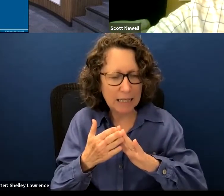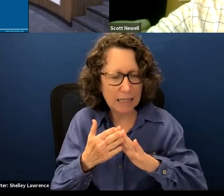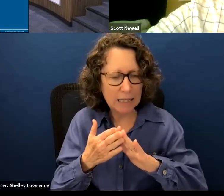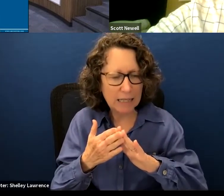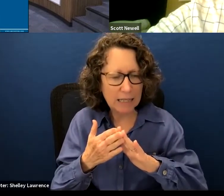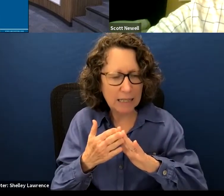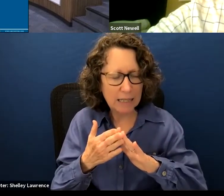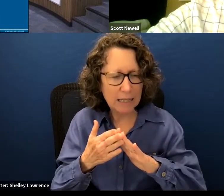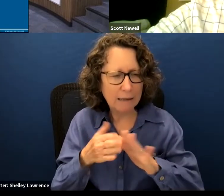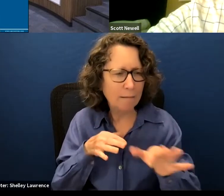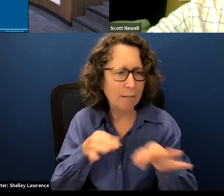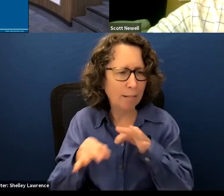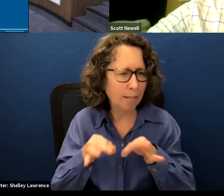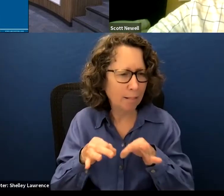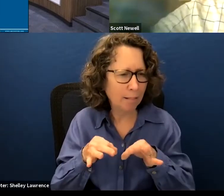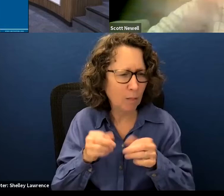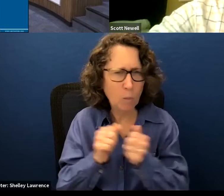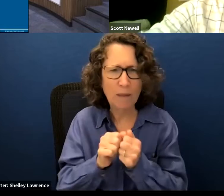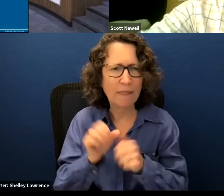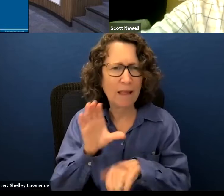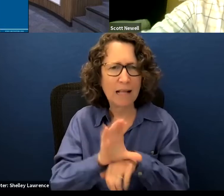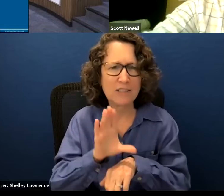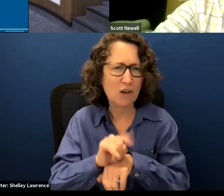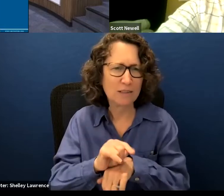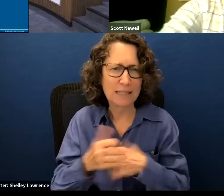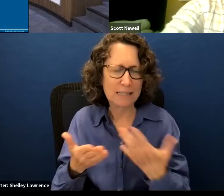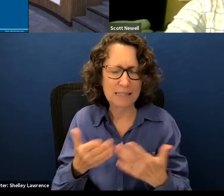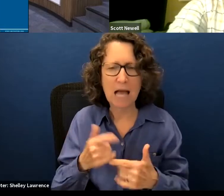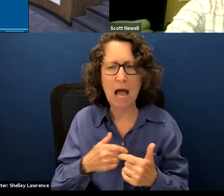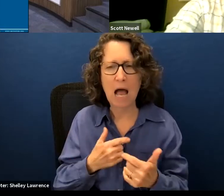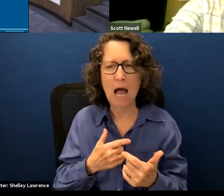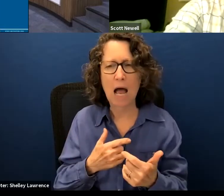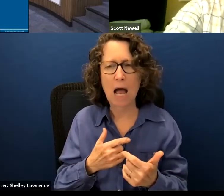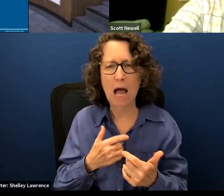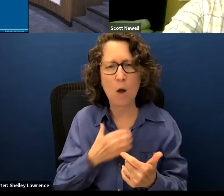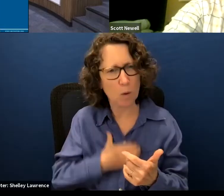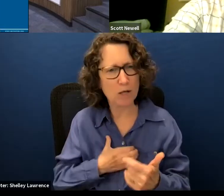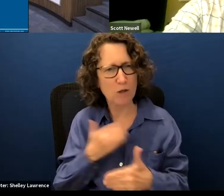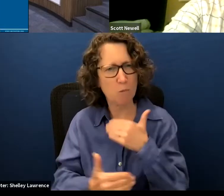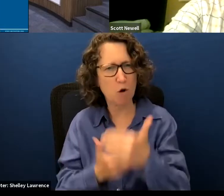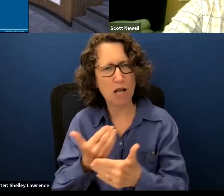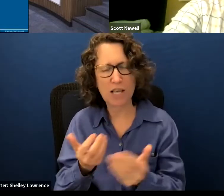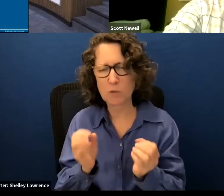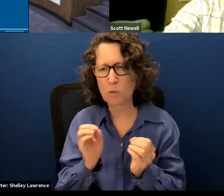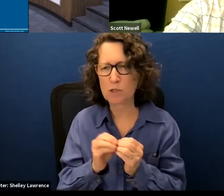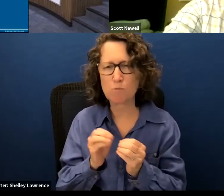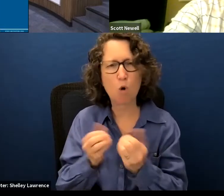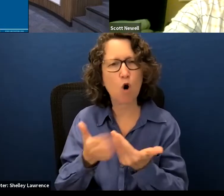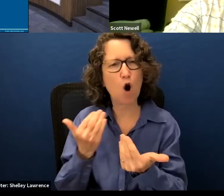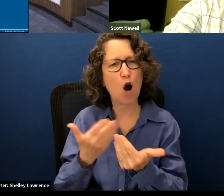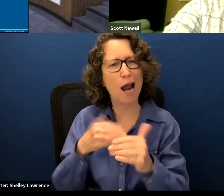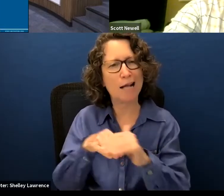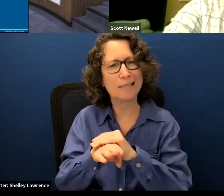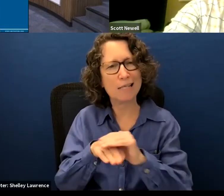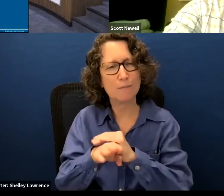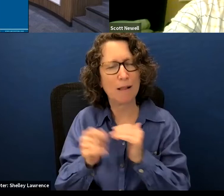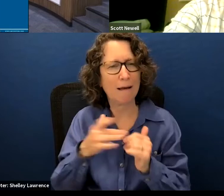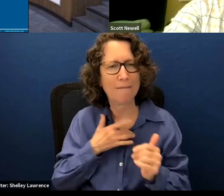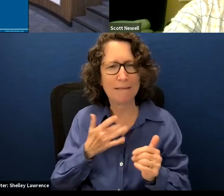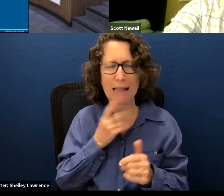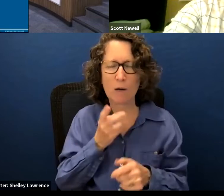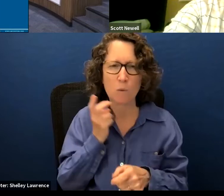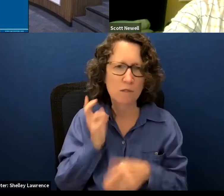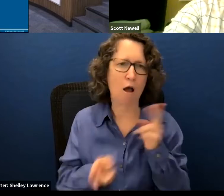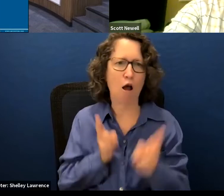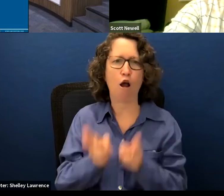consultants. I think that's really important. I do wish the process was a little bit more accessible. I feel like it was really